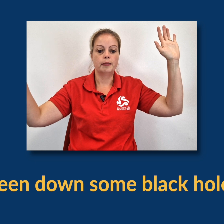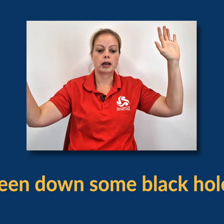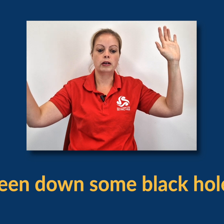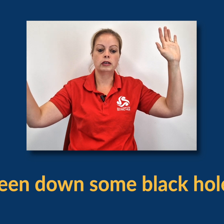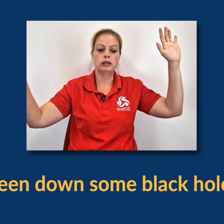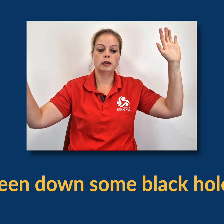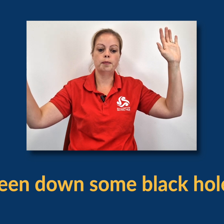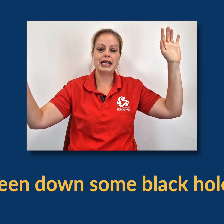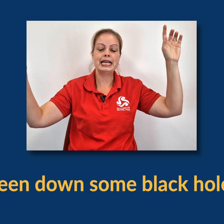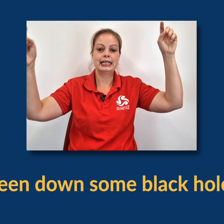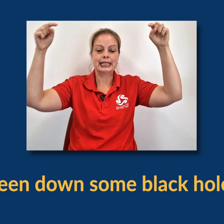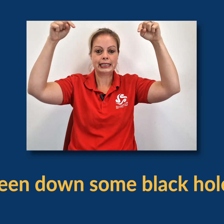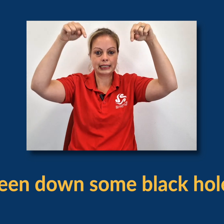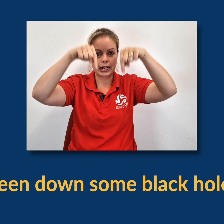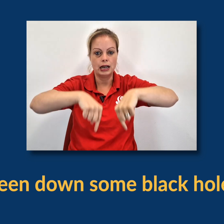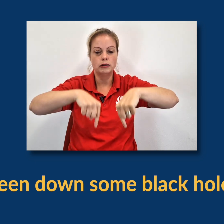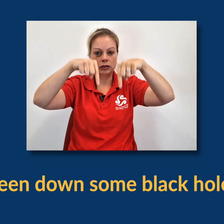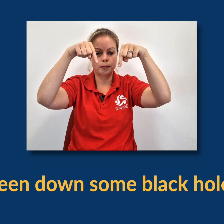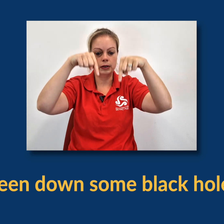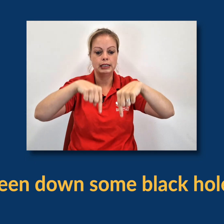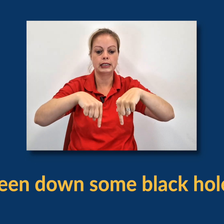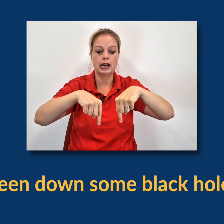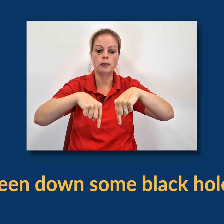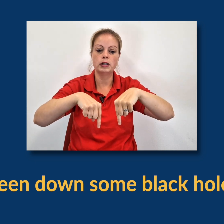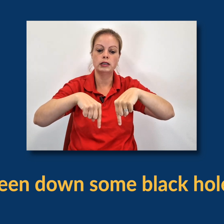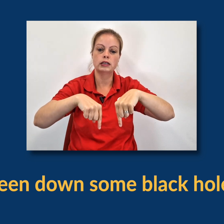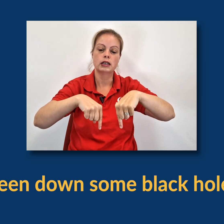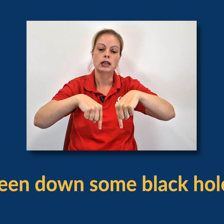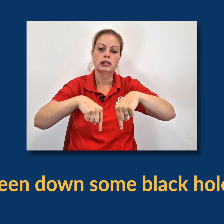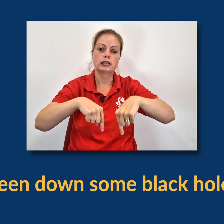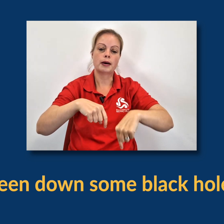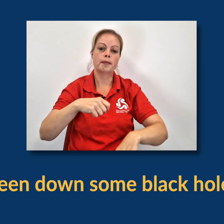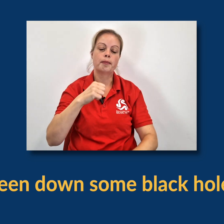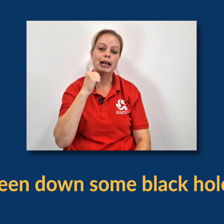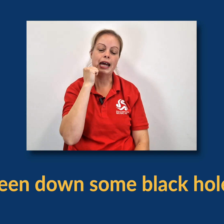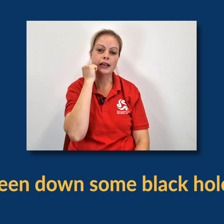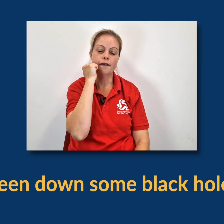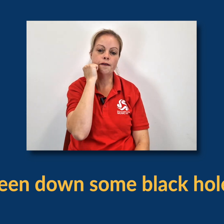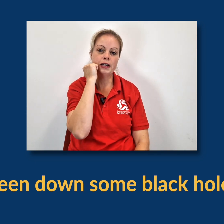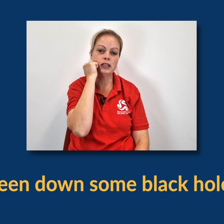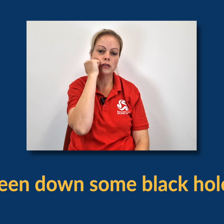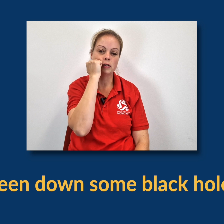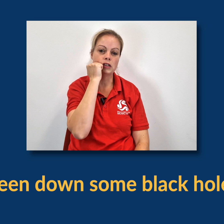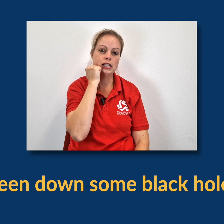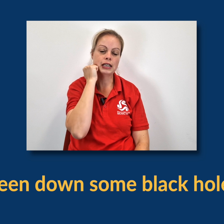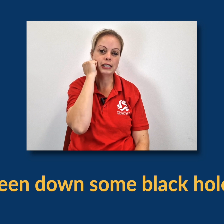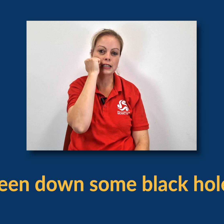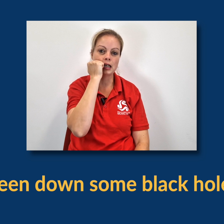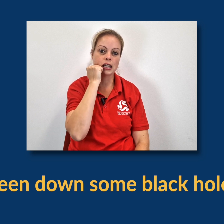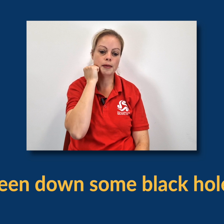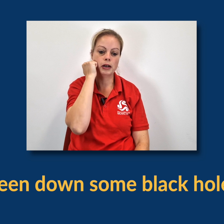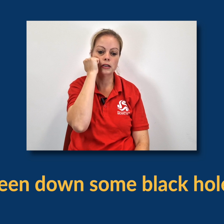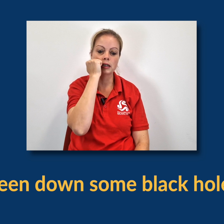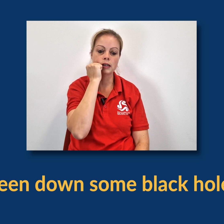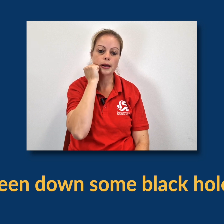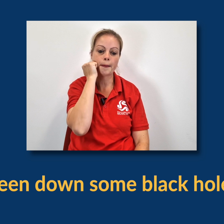going to beam down, so pointing downwards, some black fist on your cheek in a circular motion,